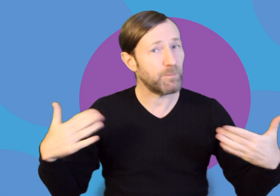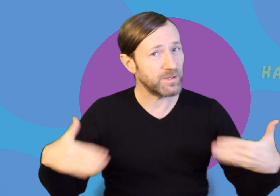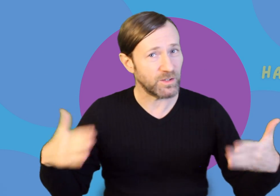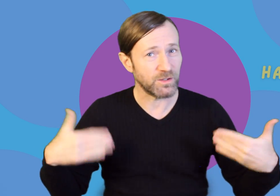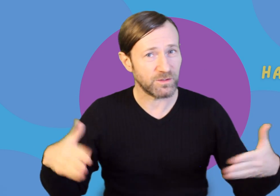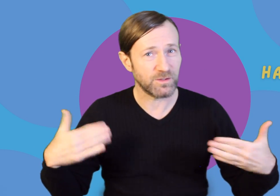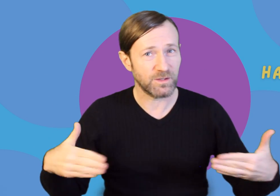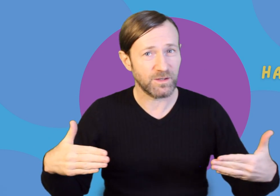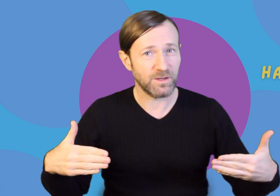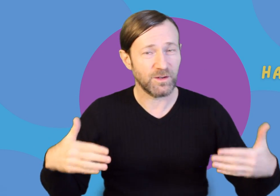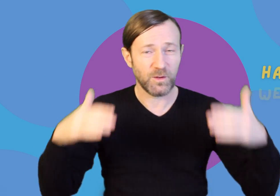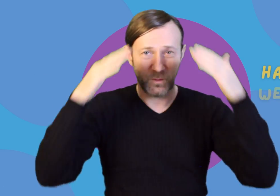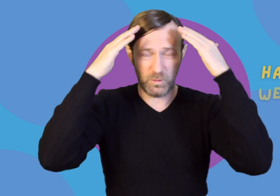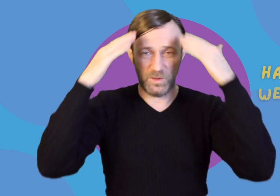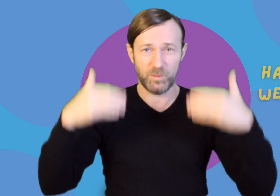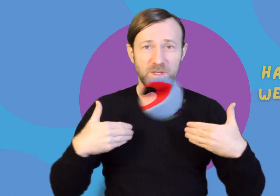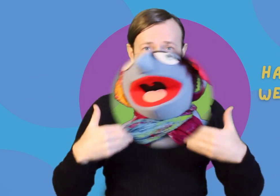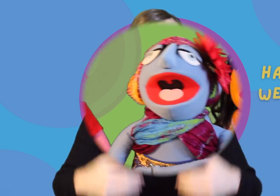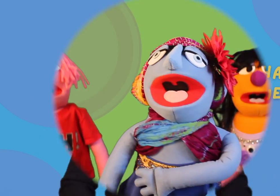happier we'll be.